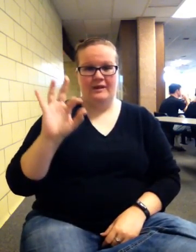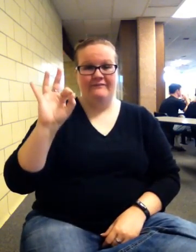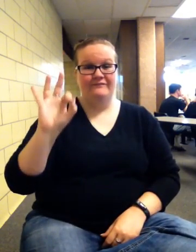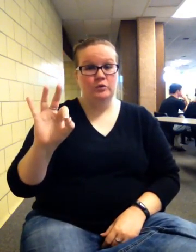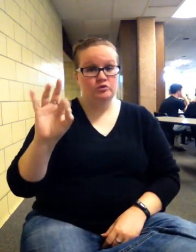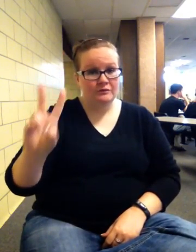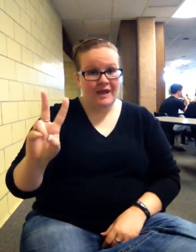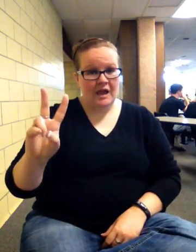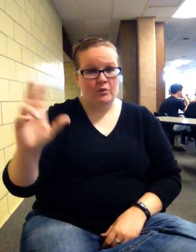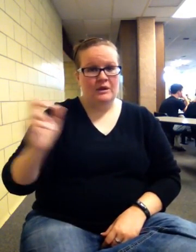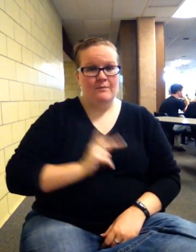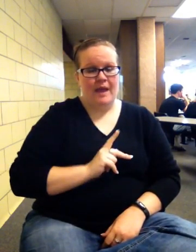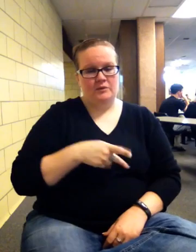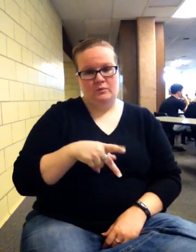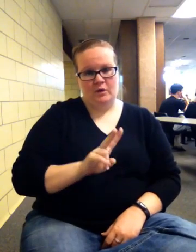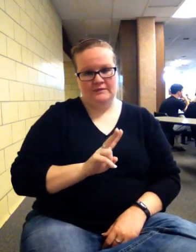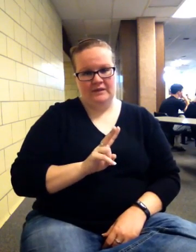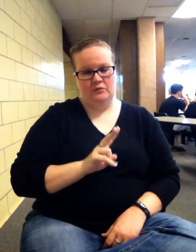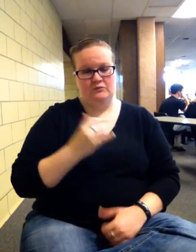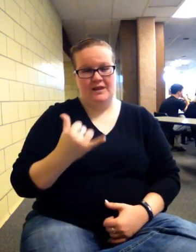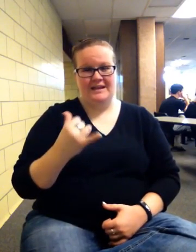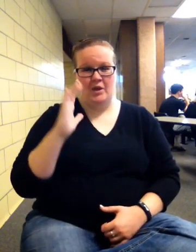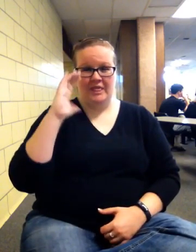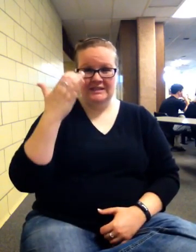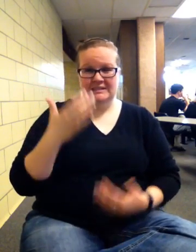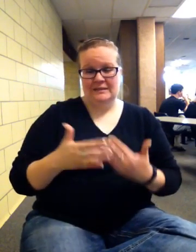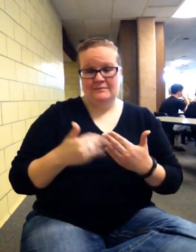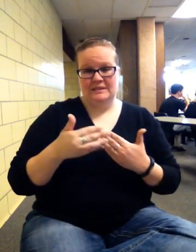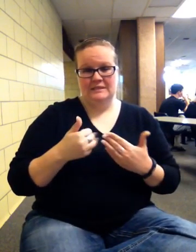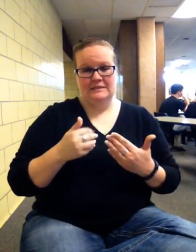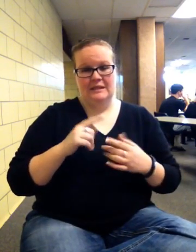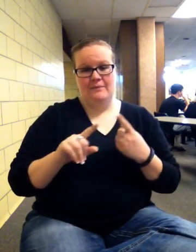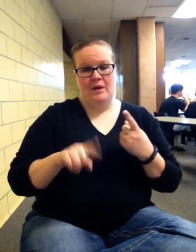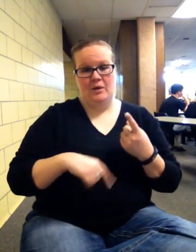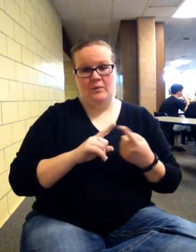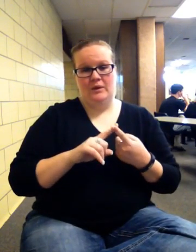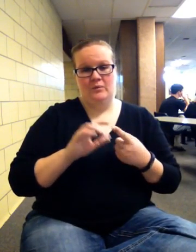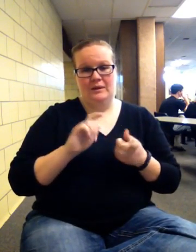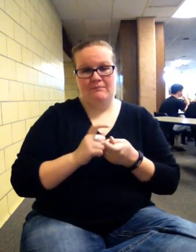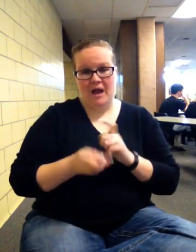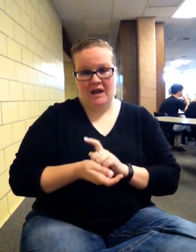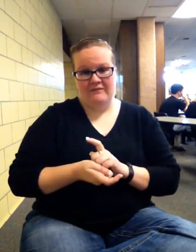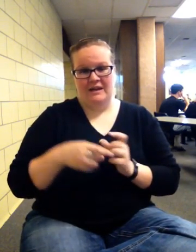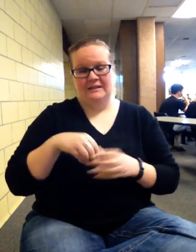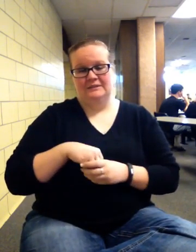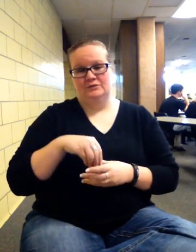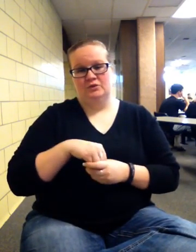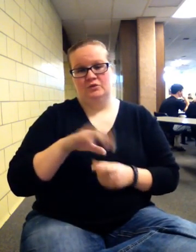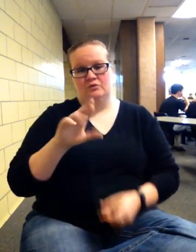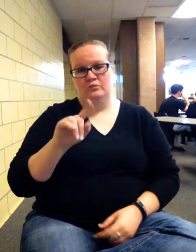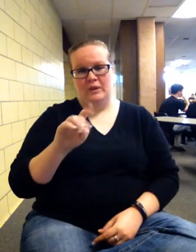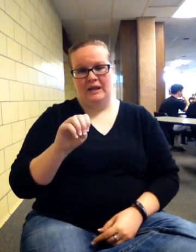value. And right now that seems so easy, but once we get to modified internal rate of return, people start to mess up.